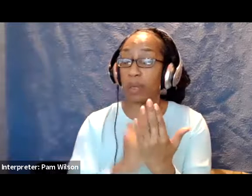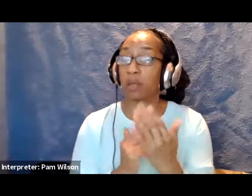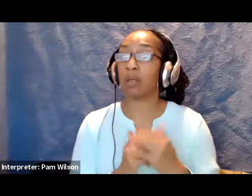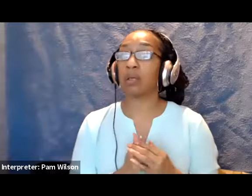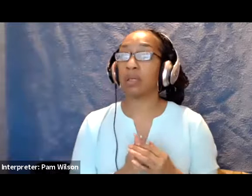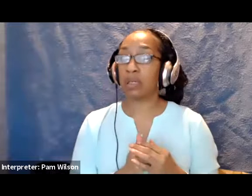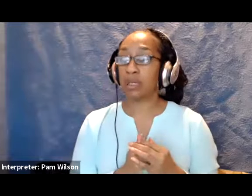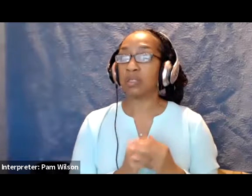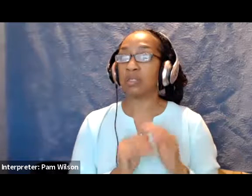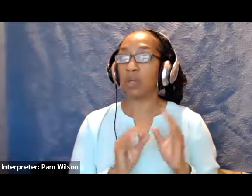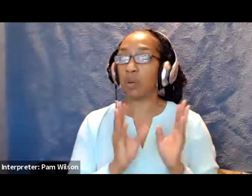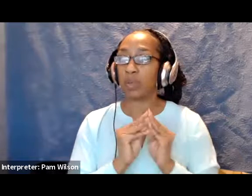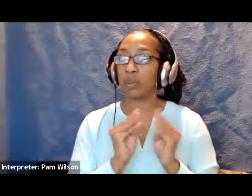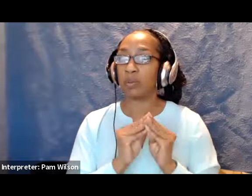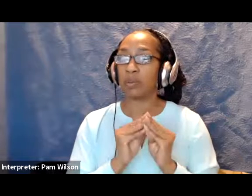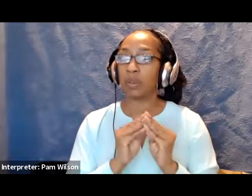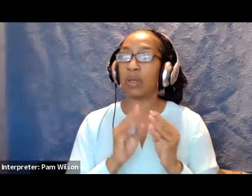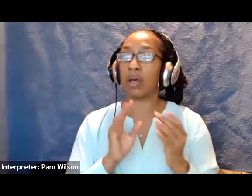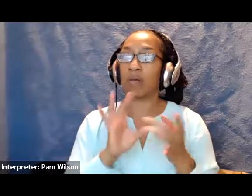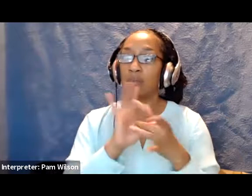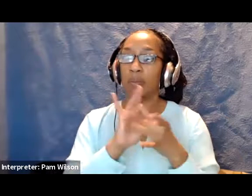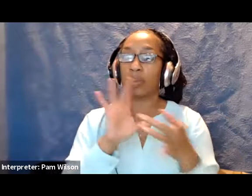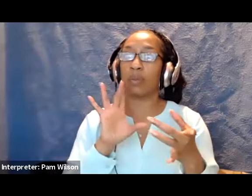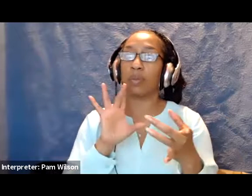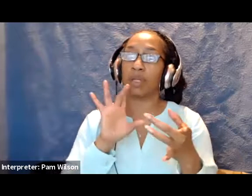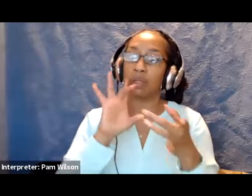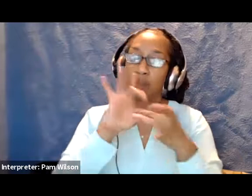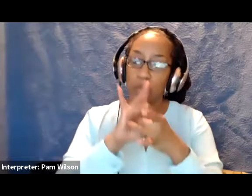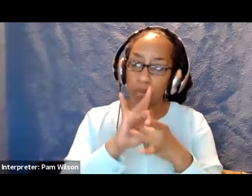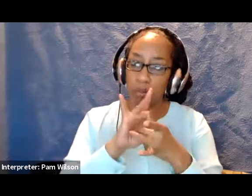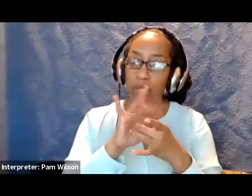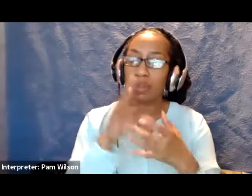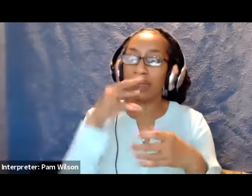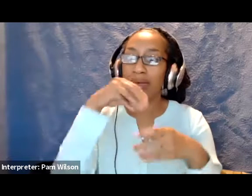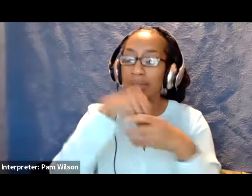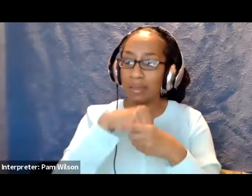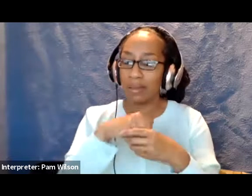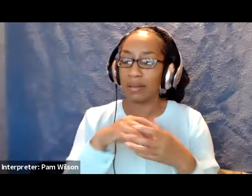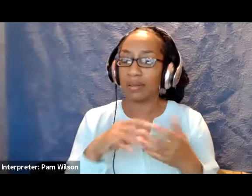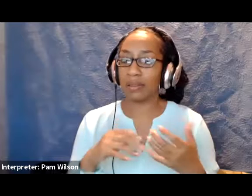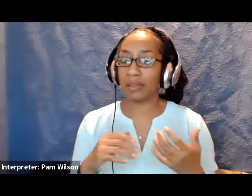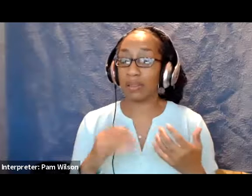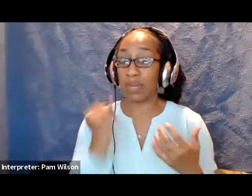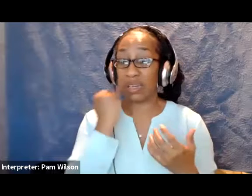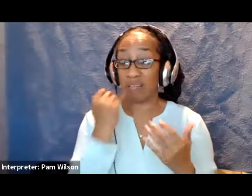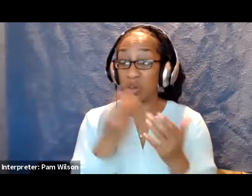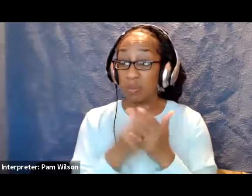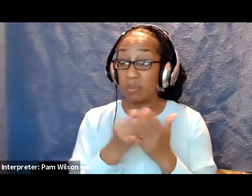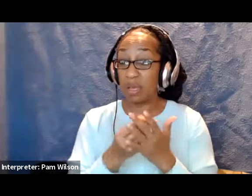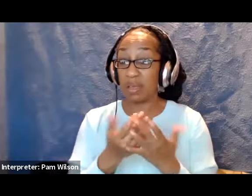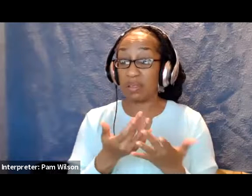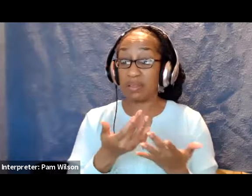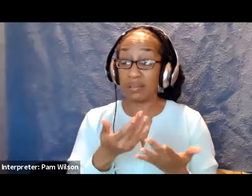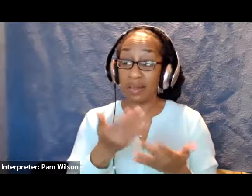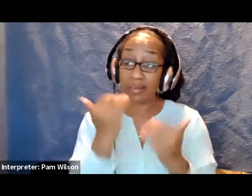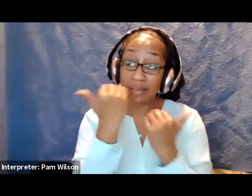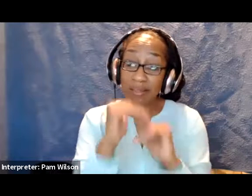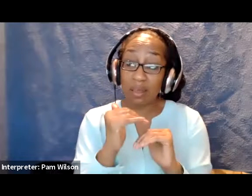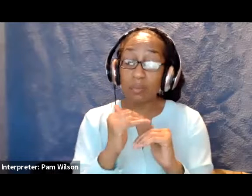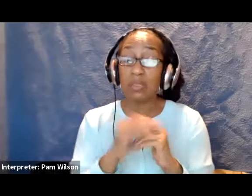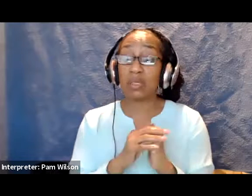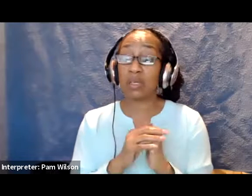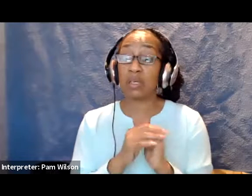logged back in. But, if your funds are limited, it's an option. Now,